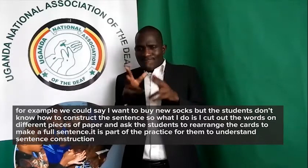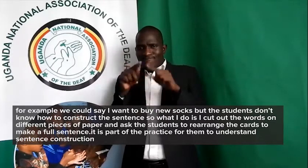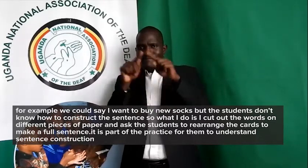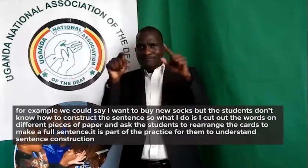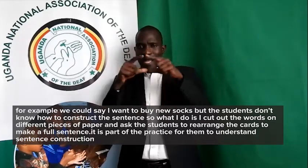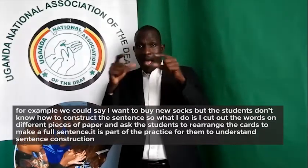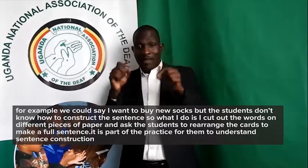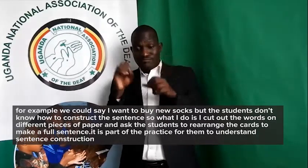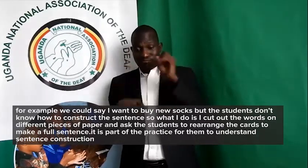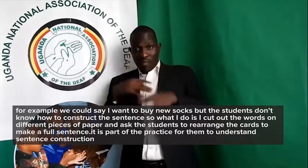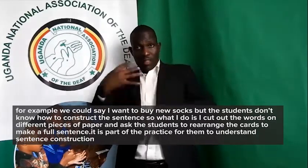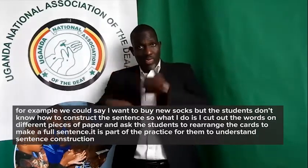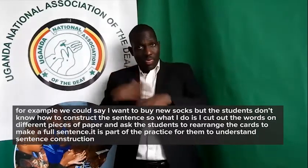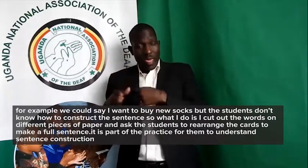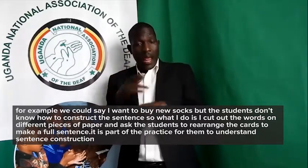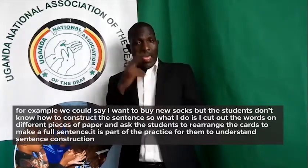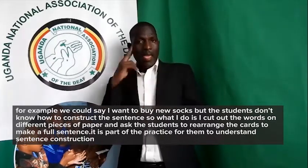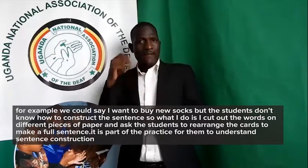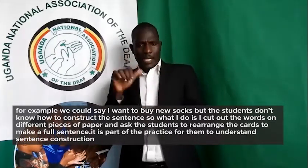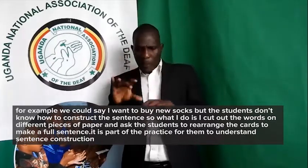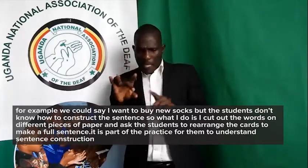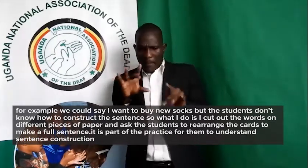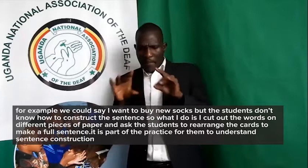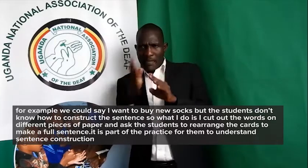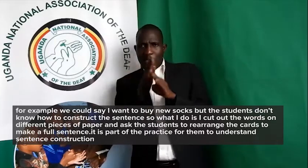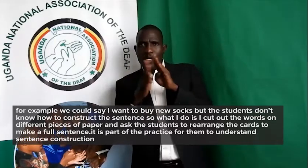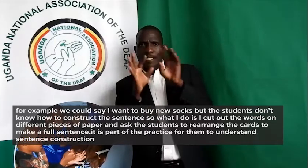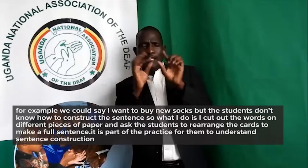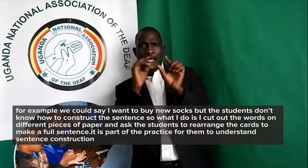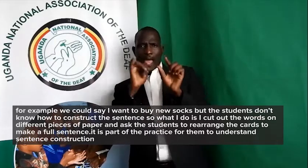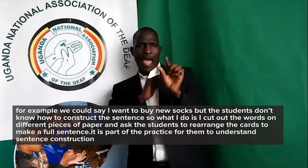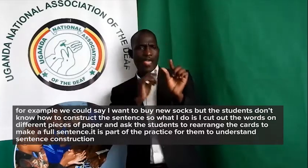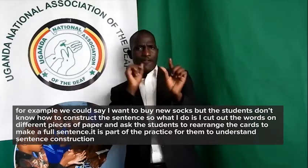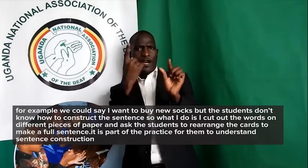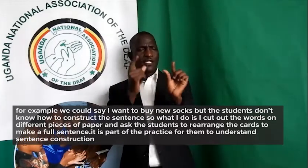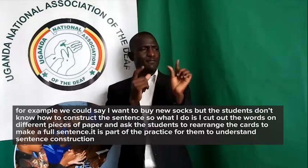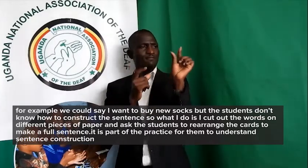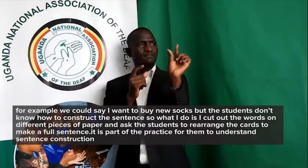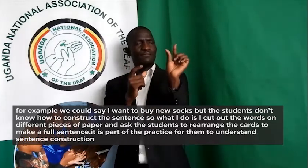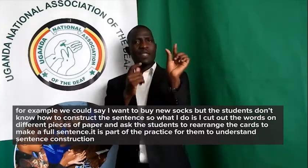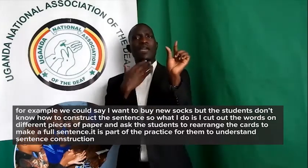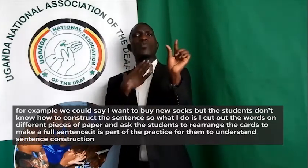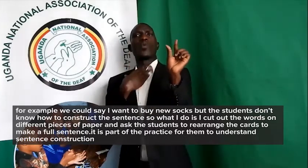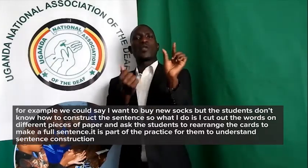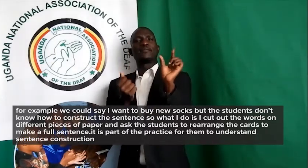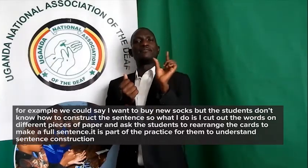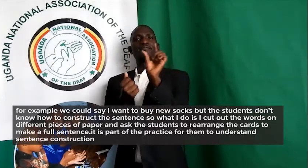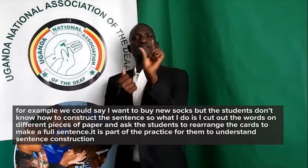the sentence. So what I do is I cut out the words on different pieces of paper and